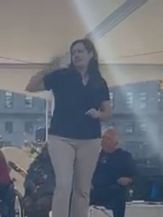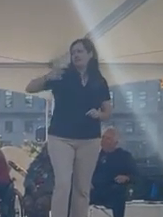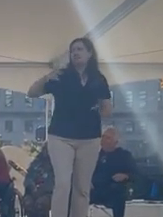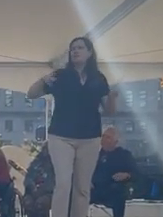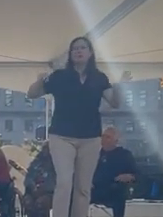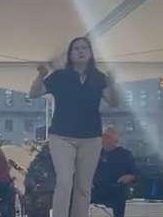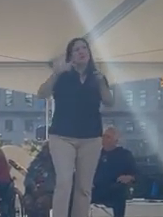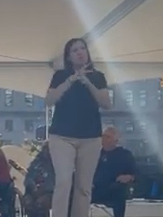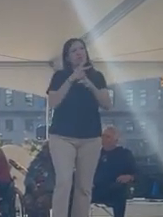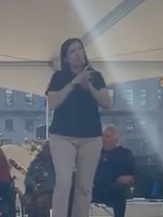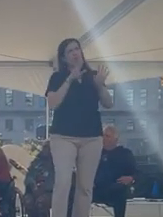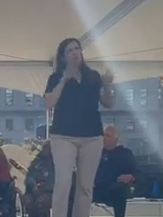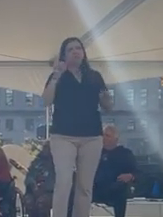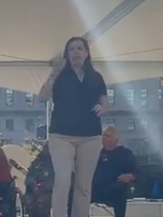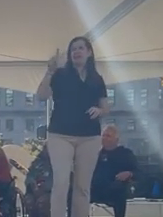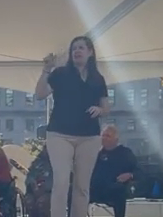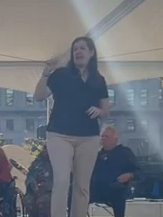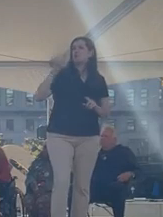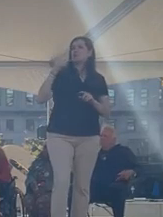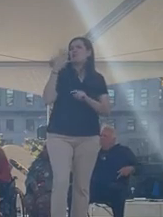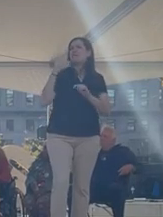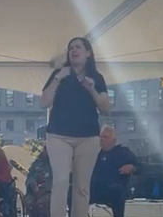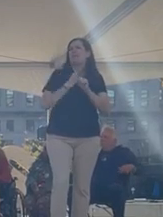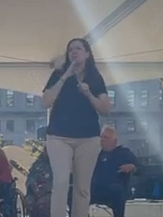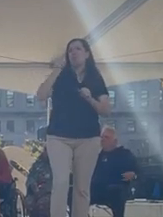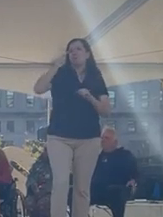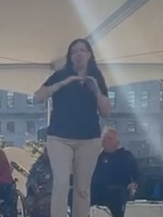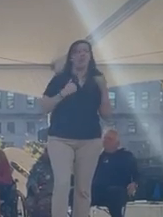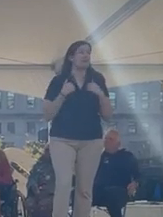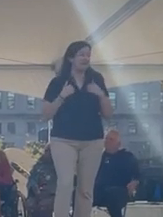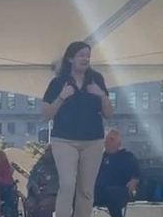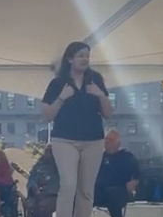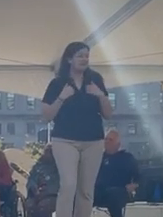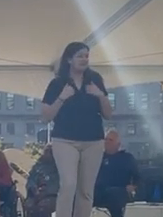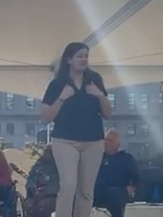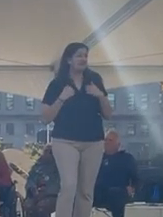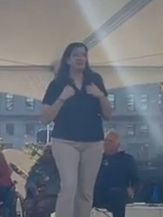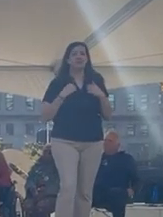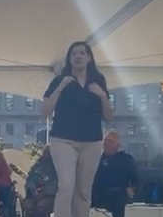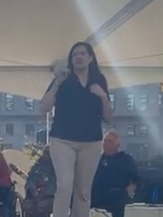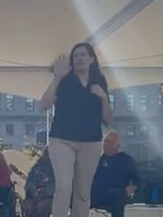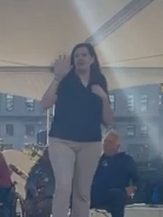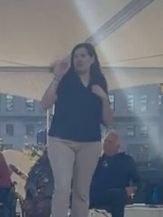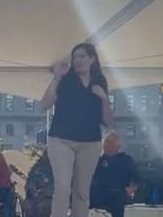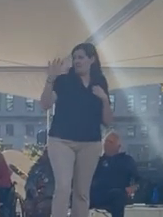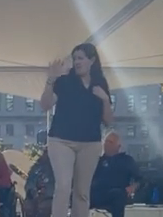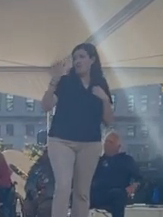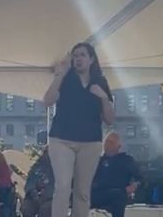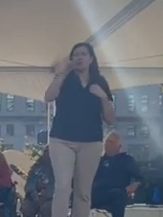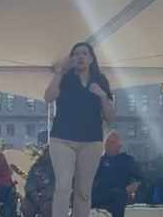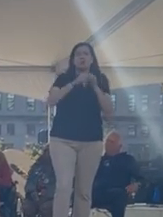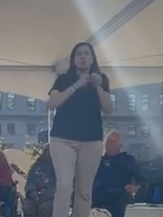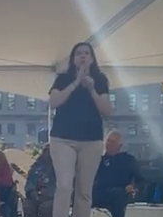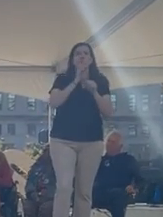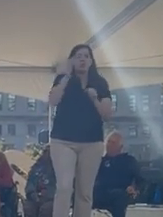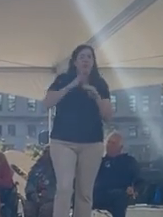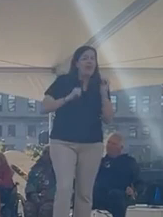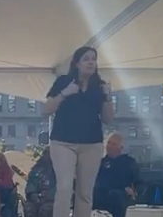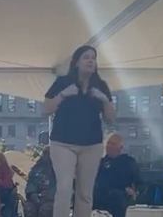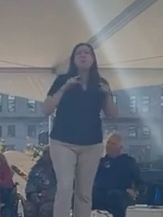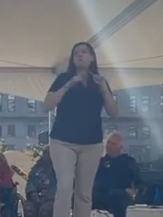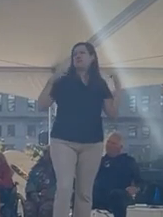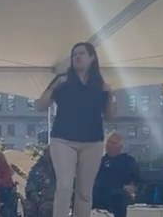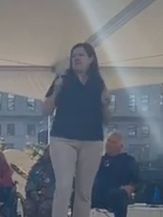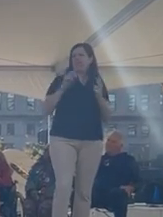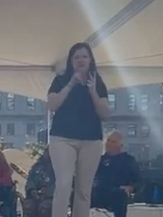you can do the math, but the ADA is only 5 years older than I am. 504 is 22 years older than I am, and